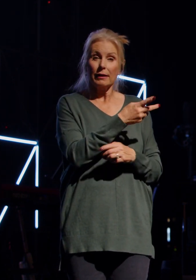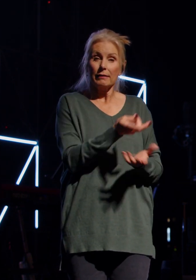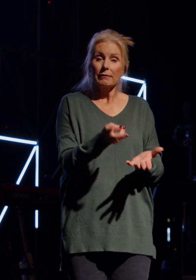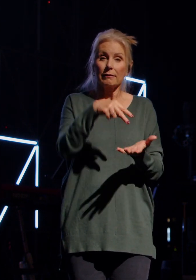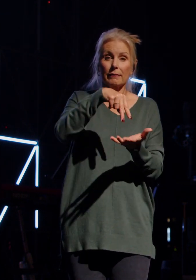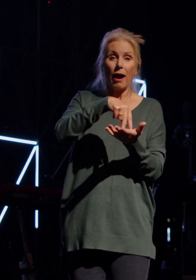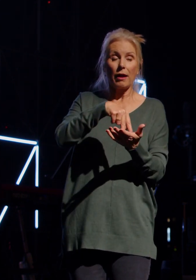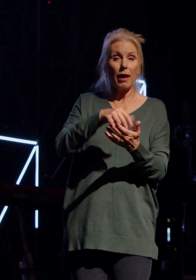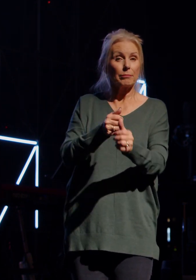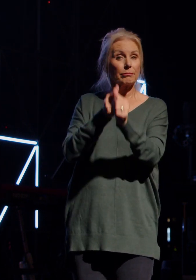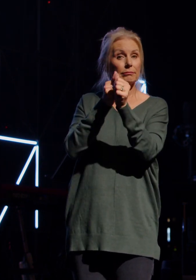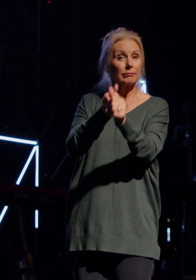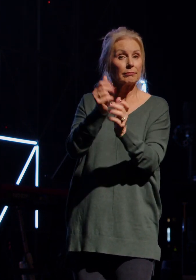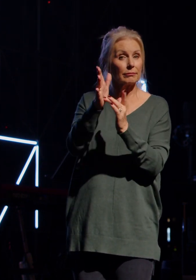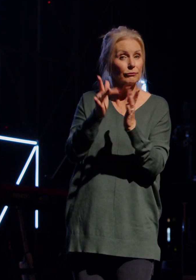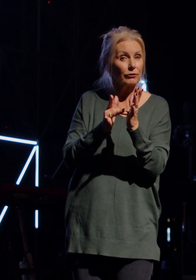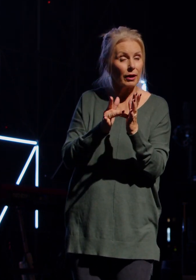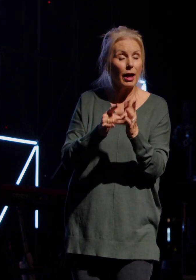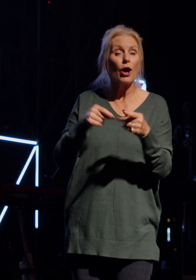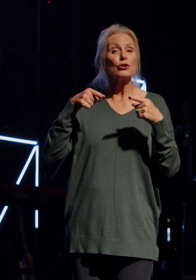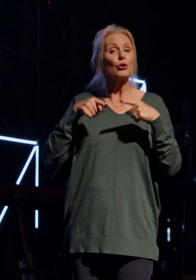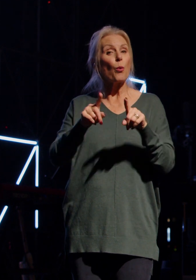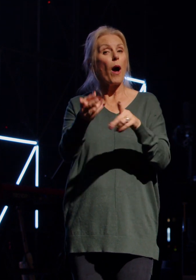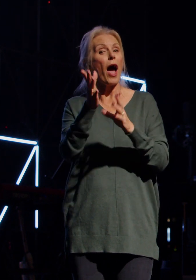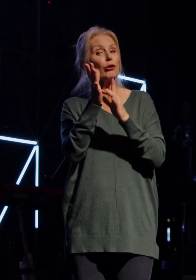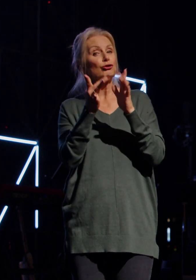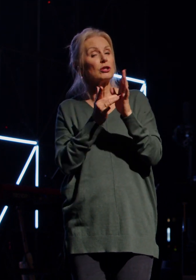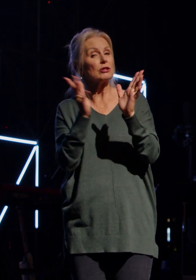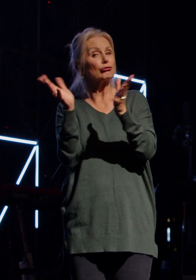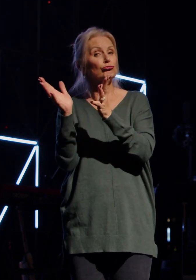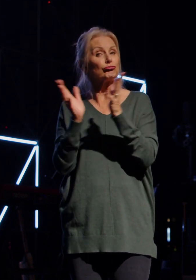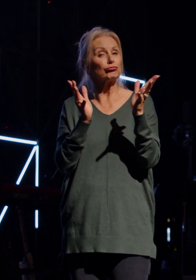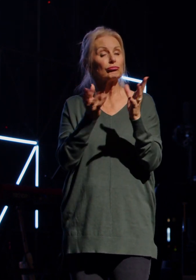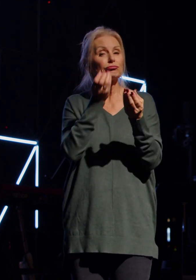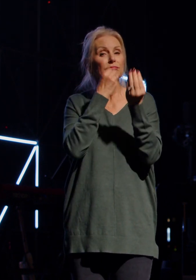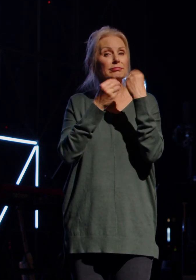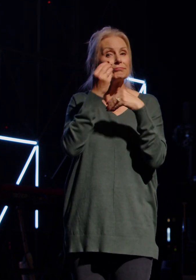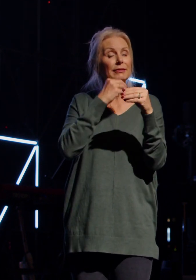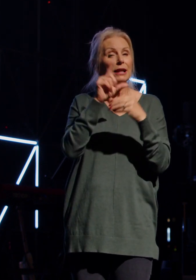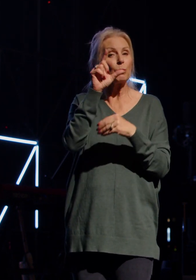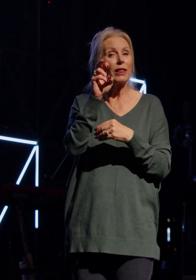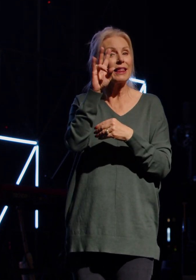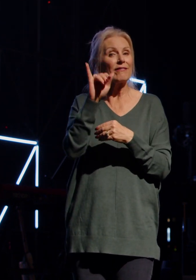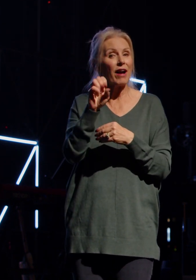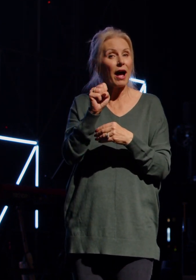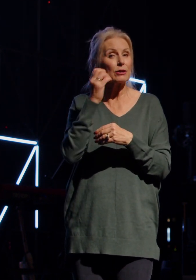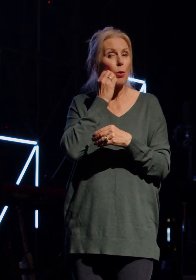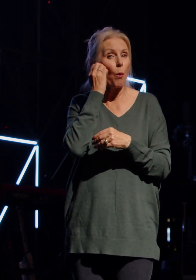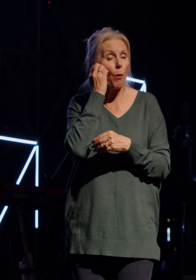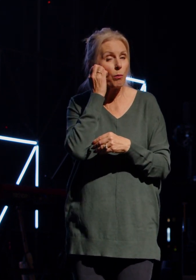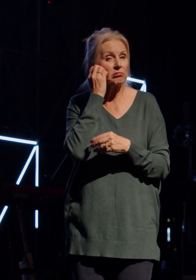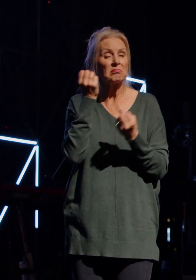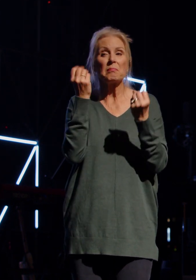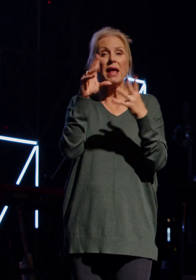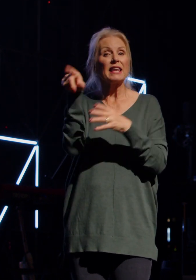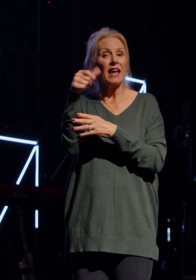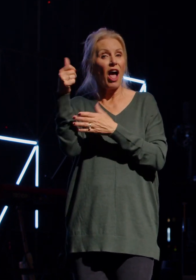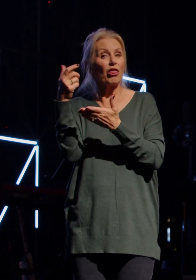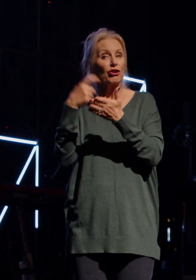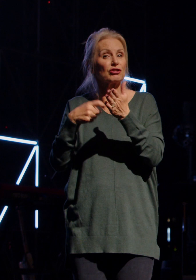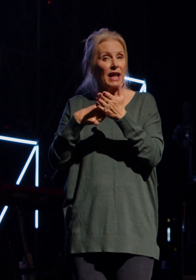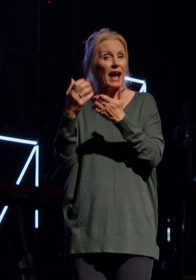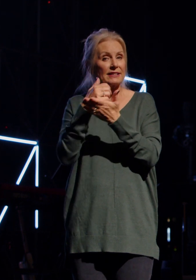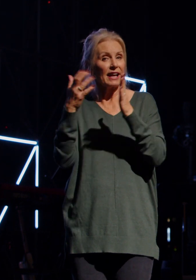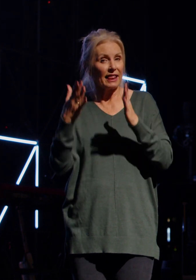him. While Jesus was having dinner at Levi's house, many tax collectors and sinners were eating with him and his disciples, for there were many